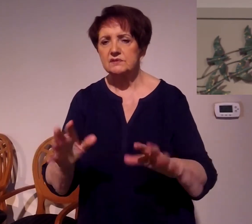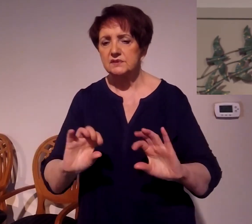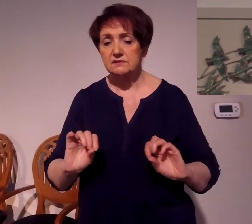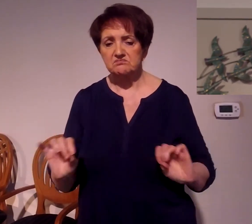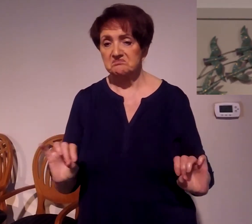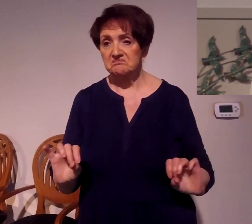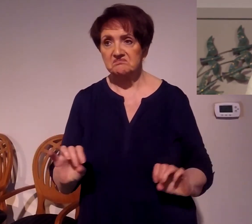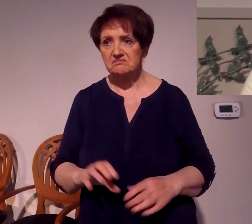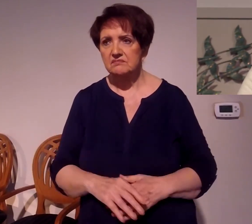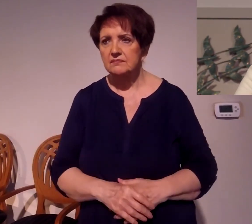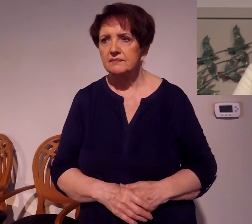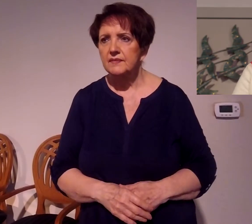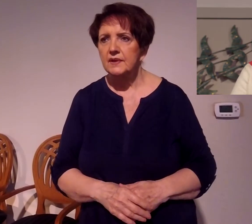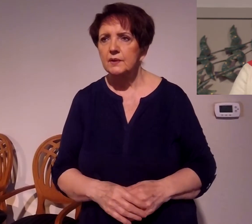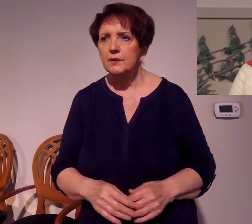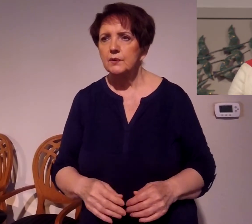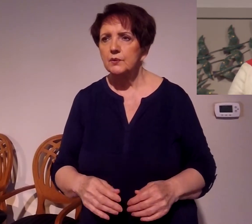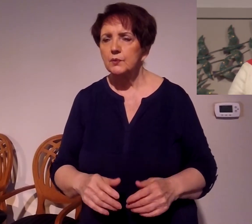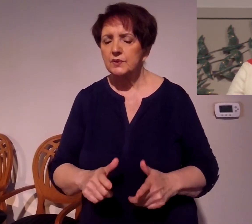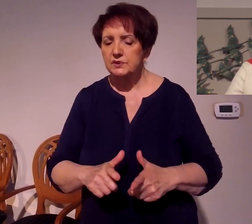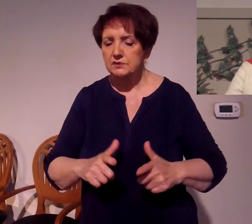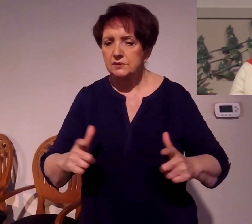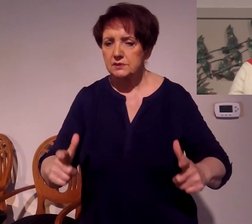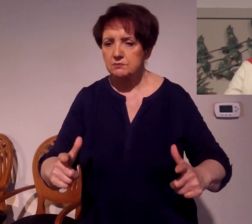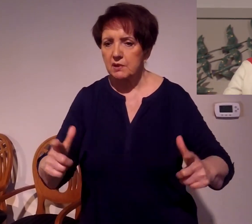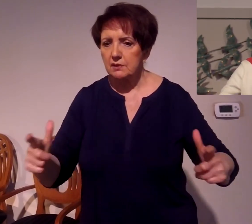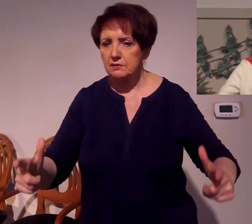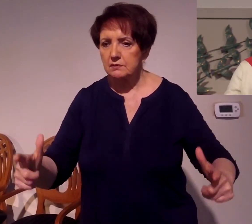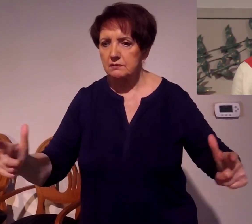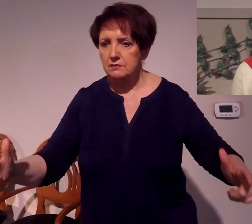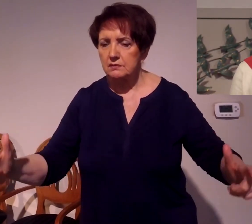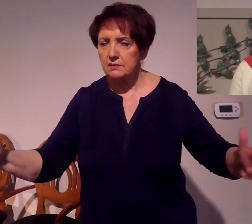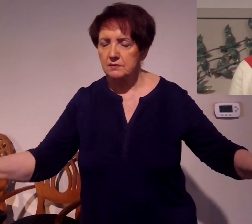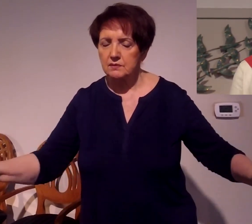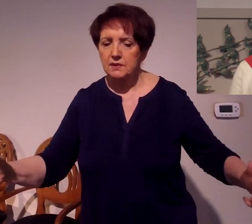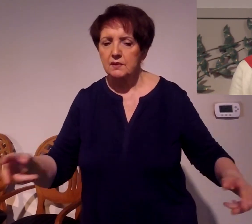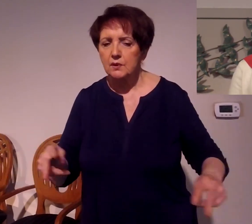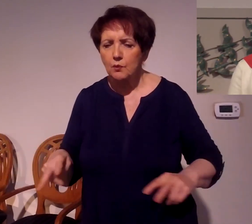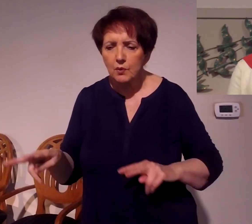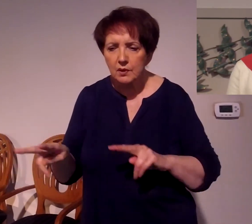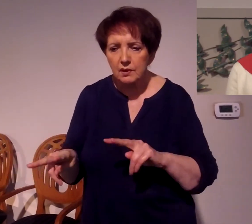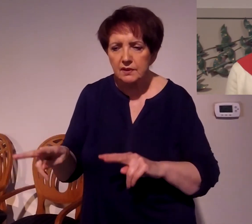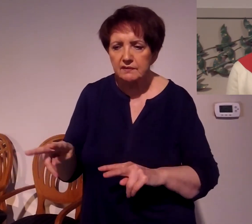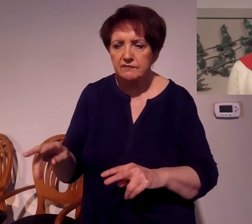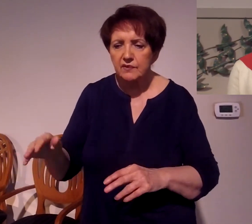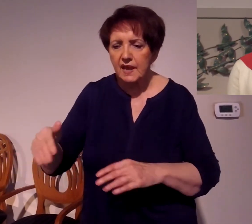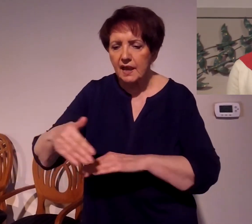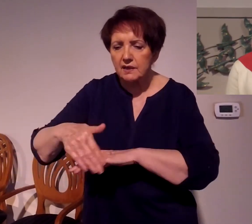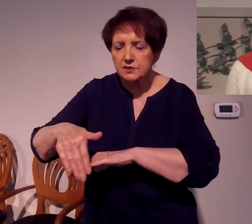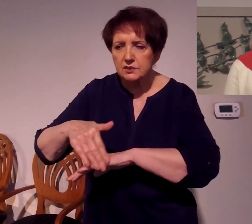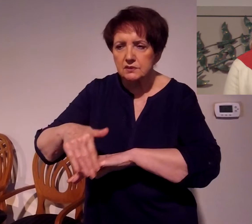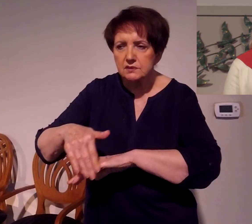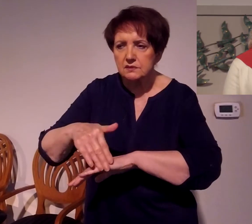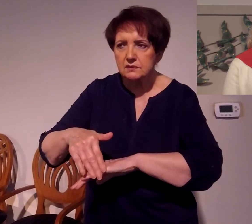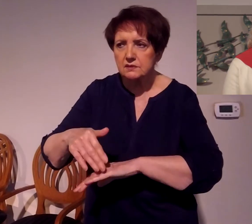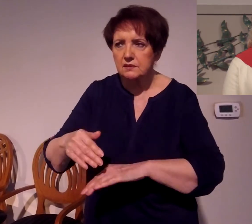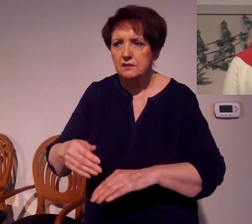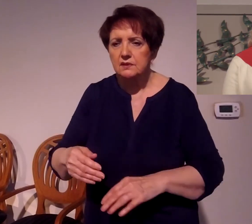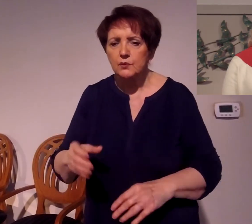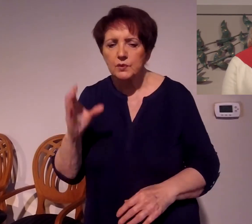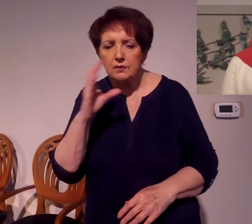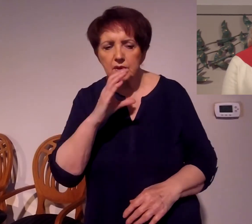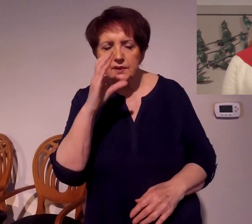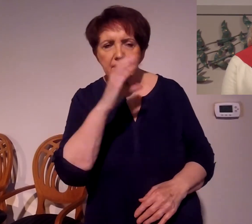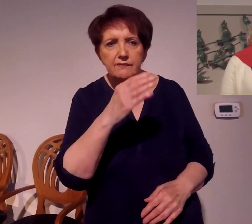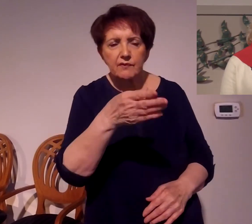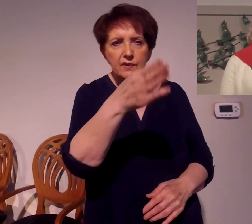that place of awareness, we begin to start expanding, and we start looking for the edges of that awareness. And we start looking for the God, for the